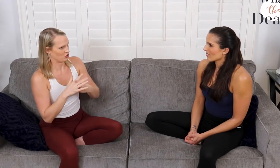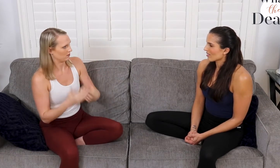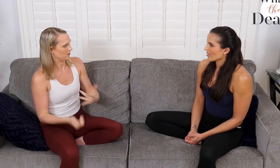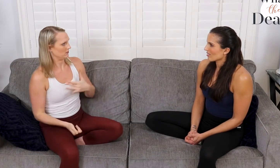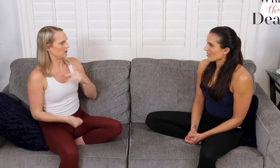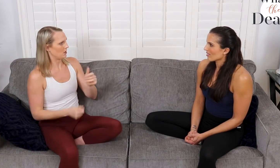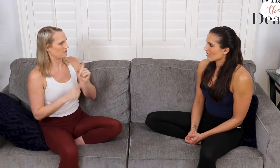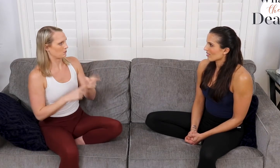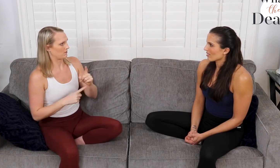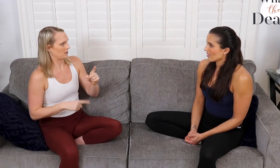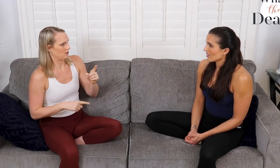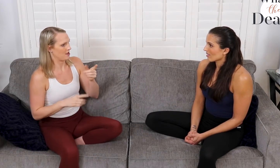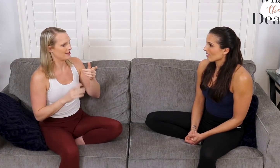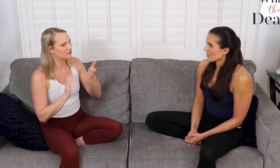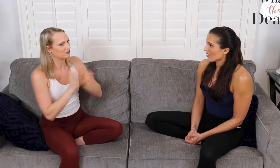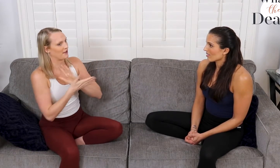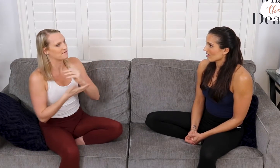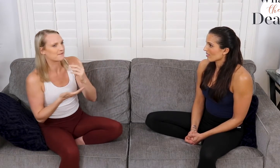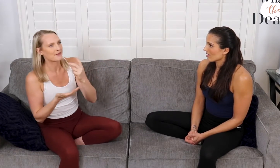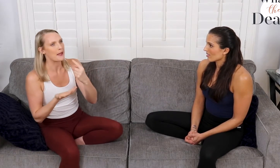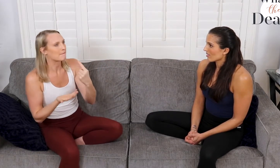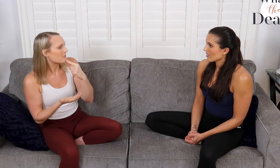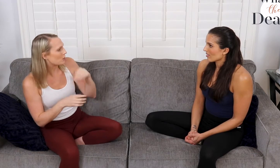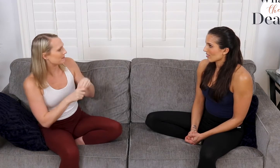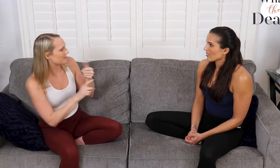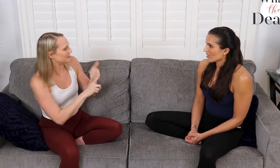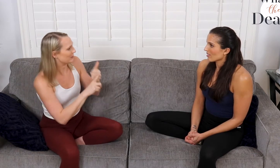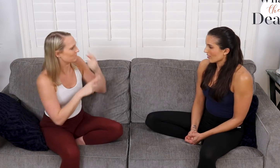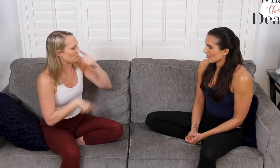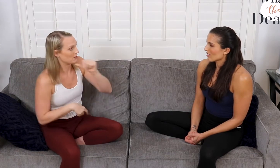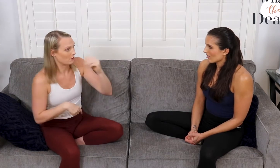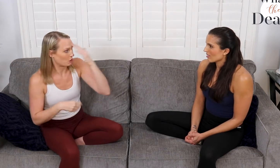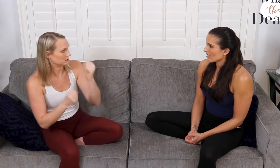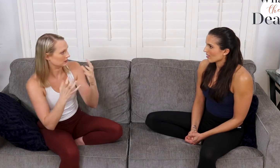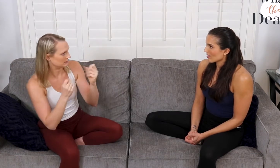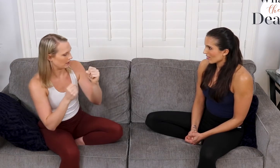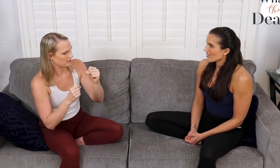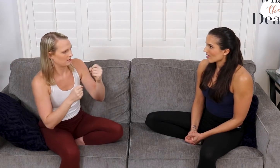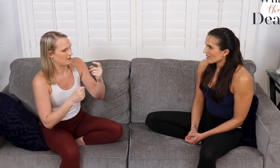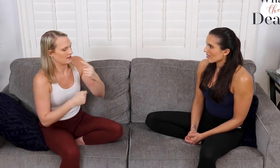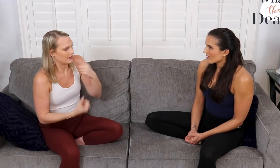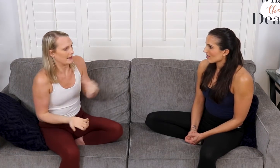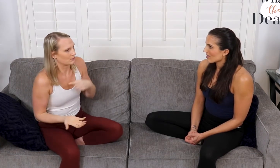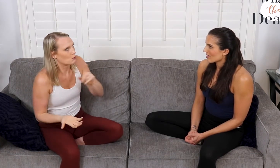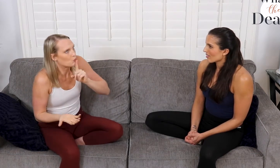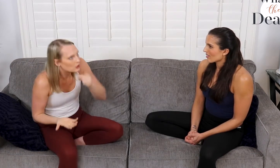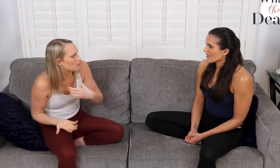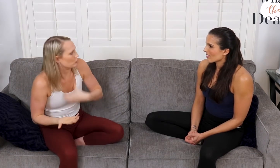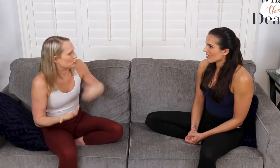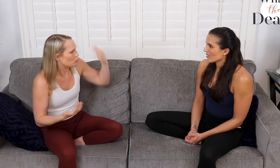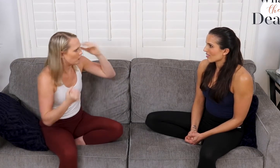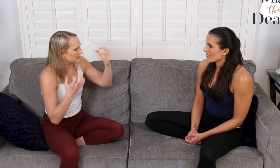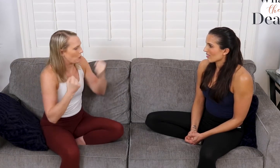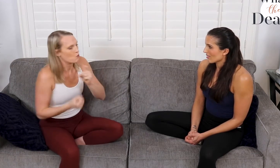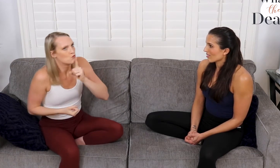26th birthday. That was a powerful moment. So I was planning to surprise you, and I had asked your dad to